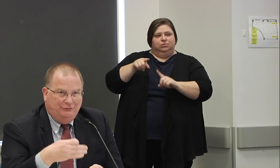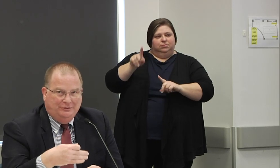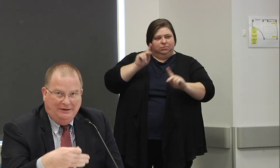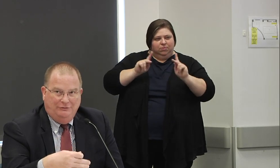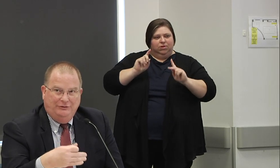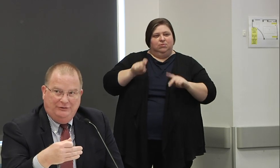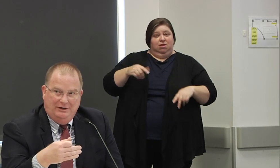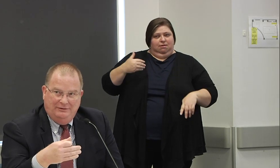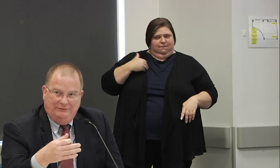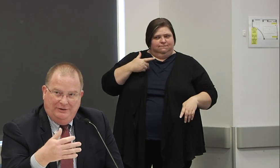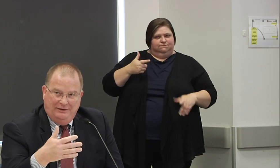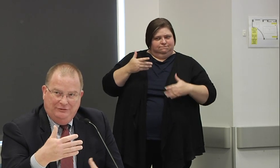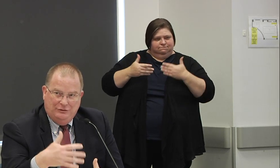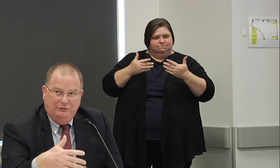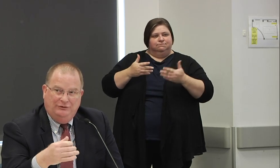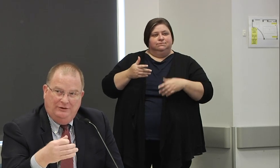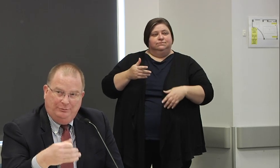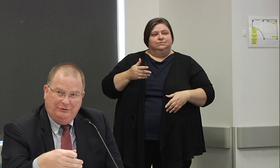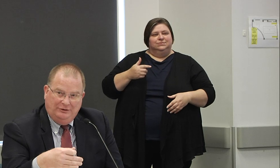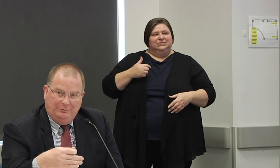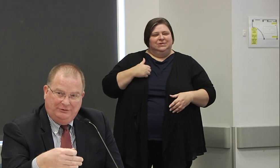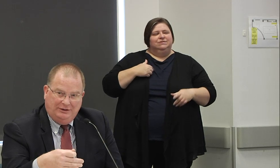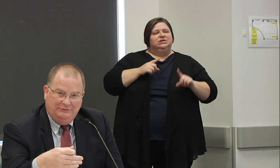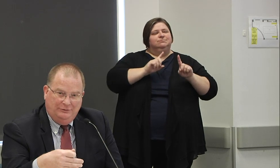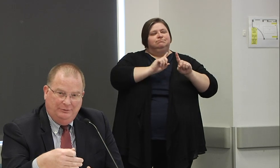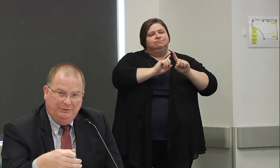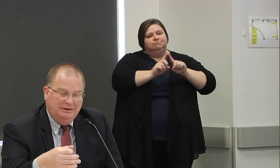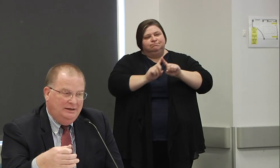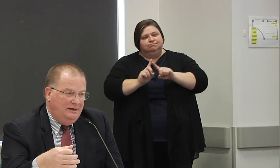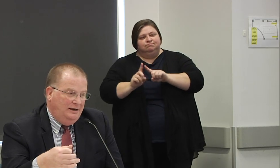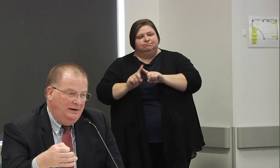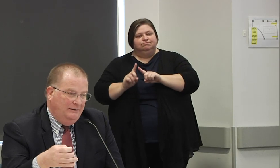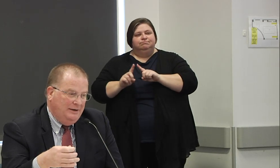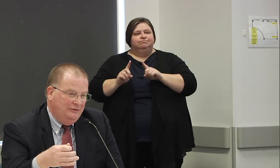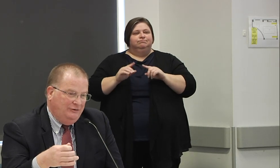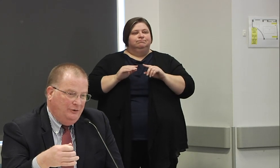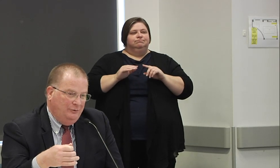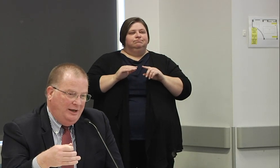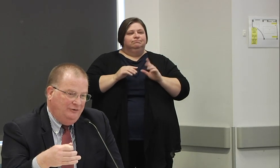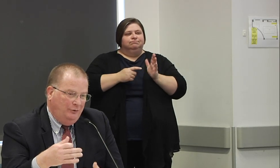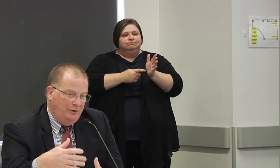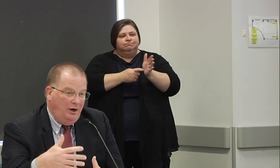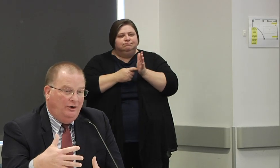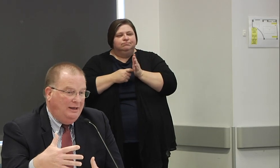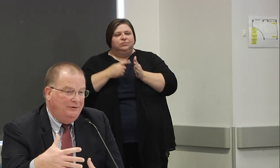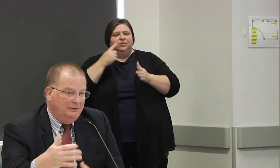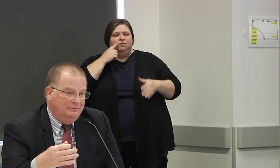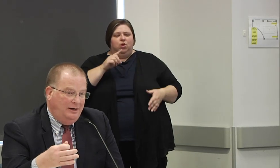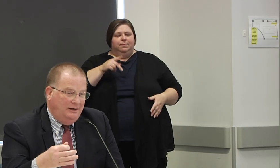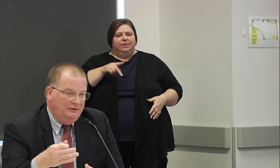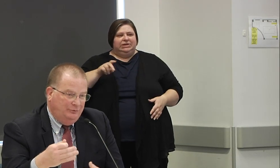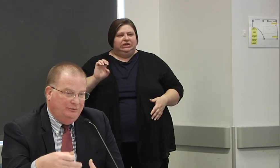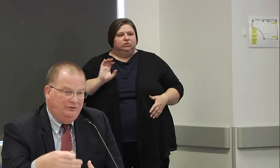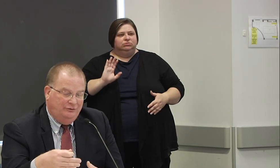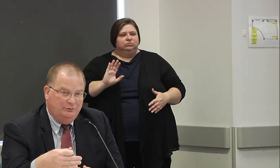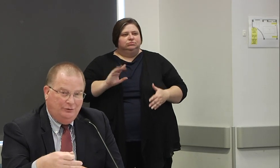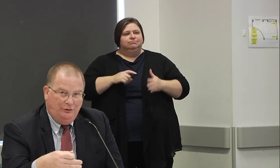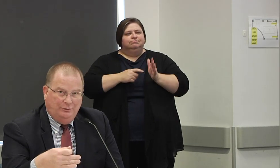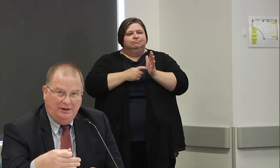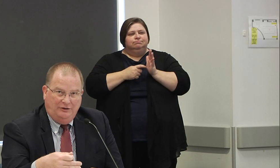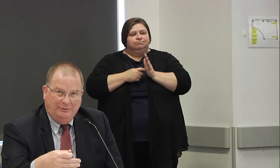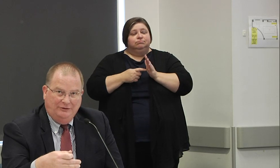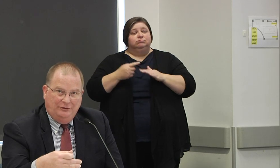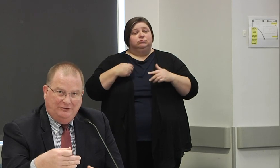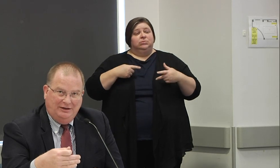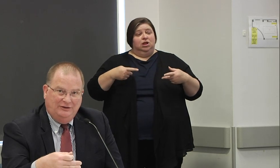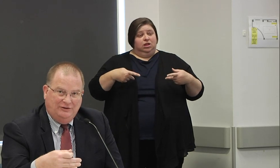different levels of use of personal protective equipment. And so we are allowing these procedures to occur when